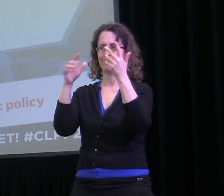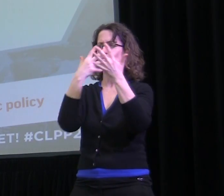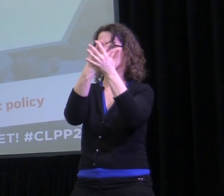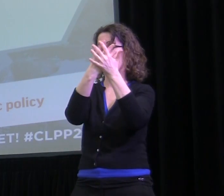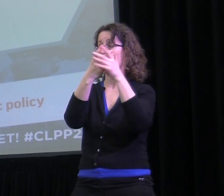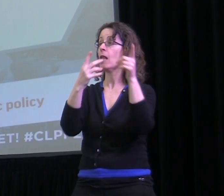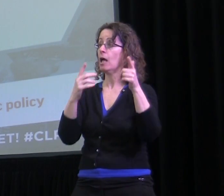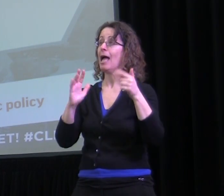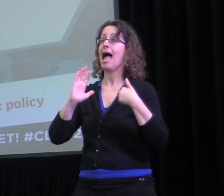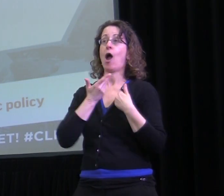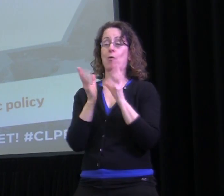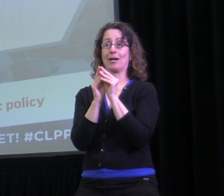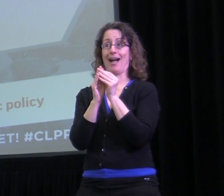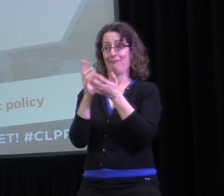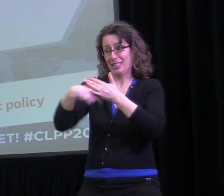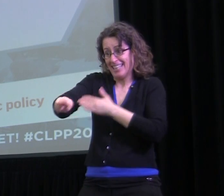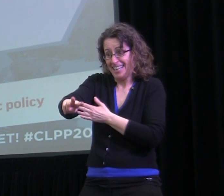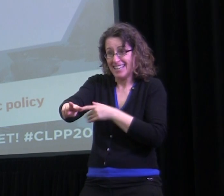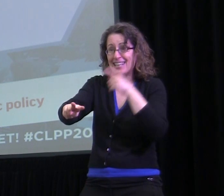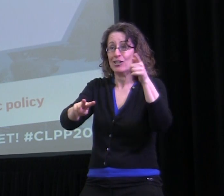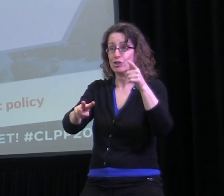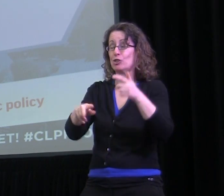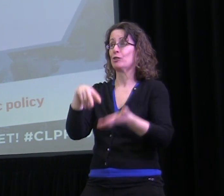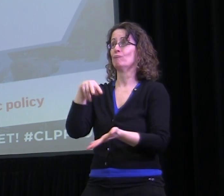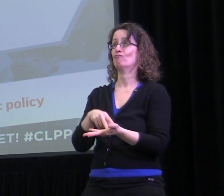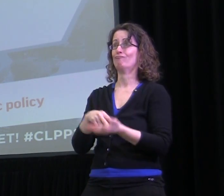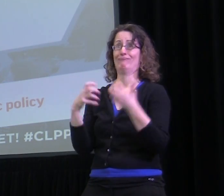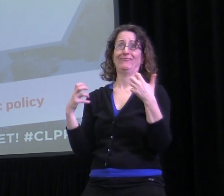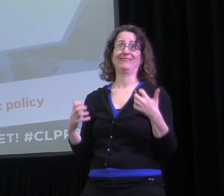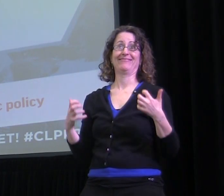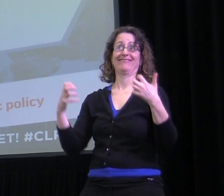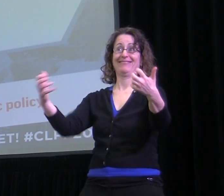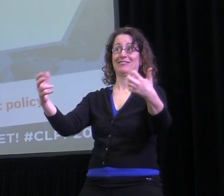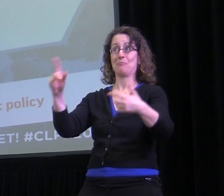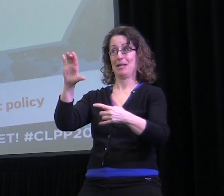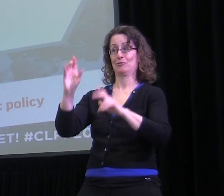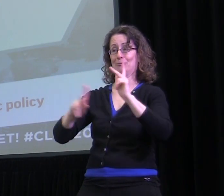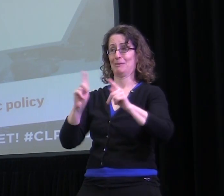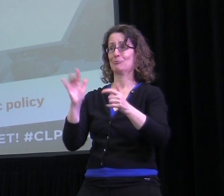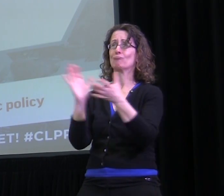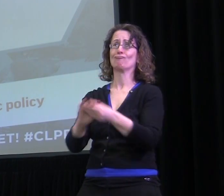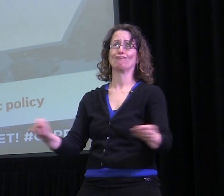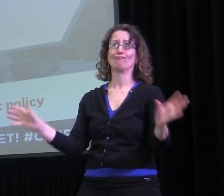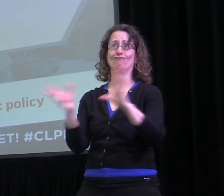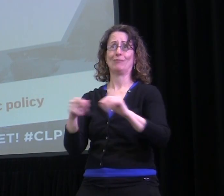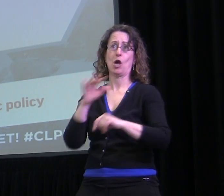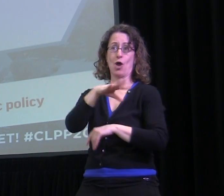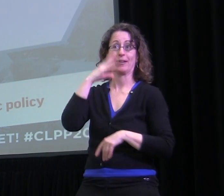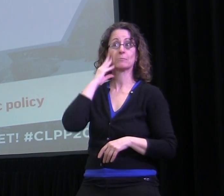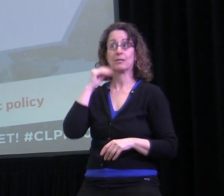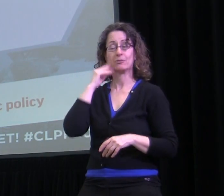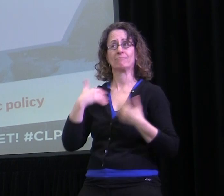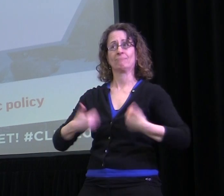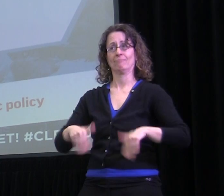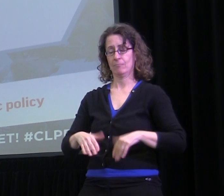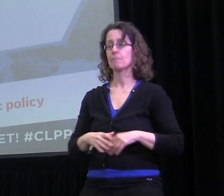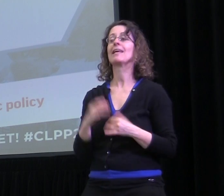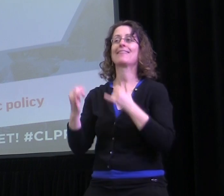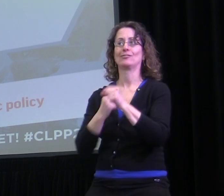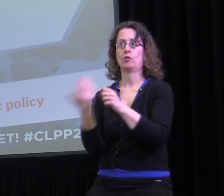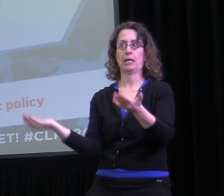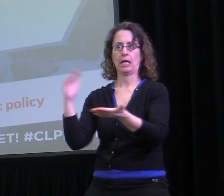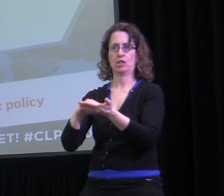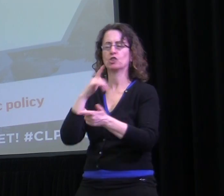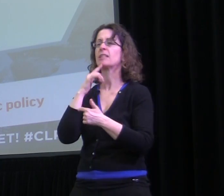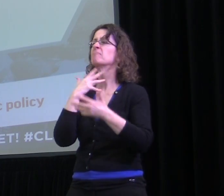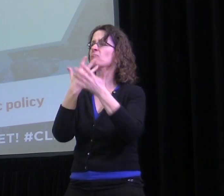she stood in front of over 100 strangers and told her story. This year, she did the same thing, and she said, "When I got out of prison,